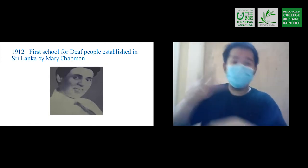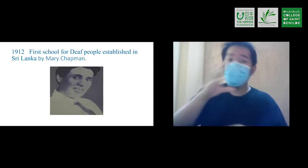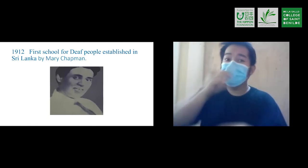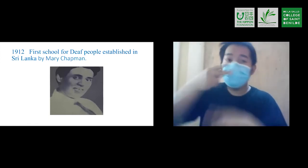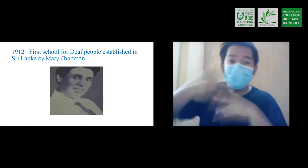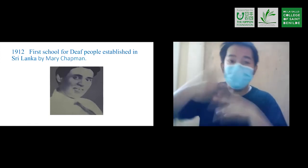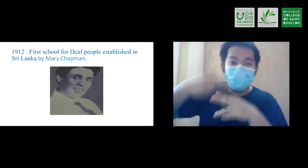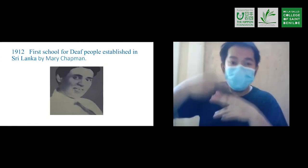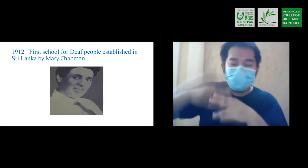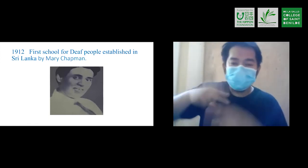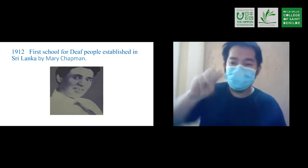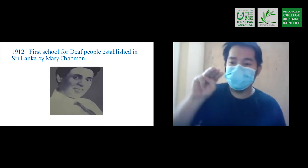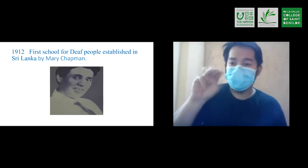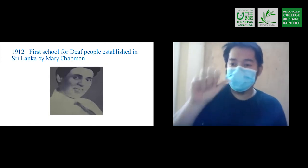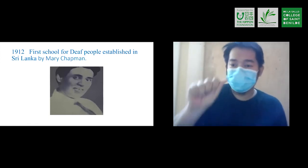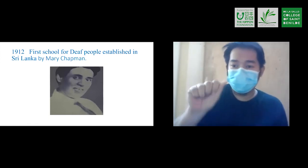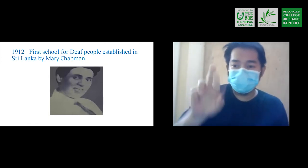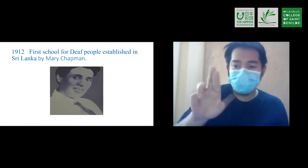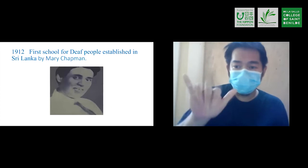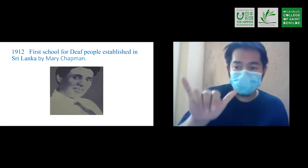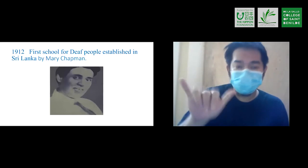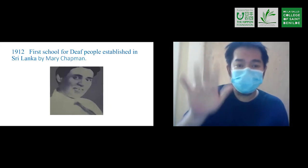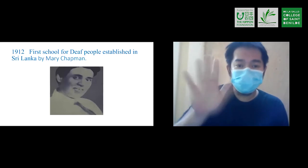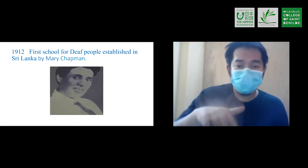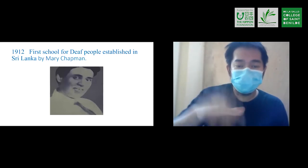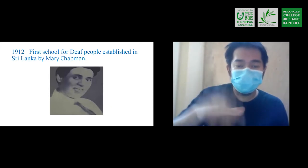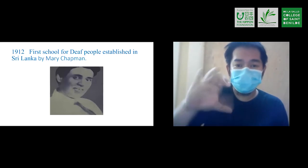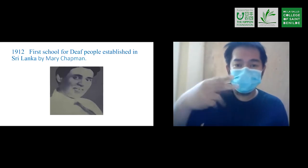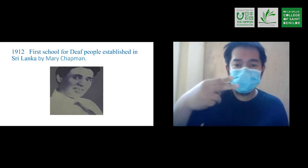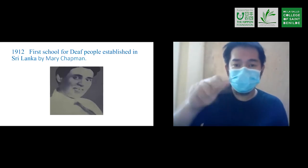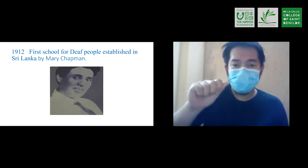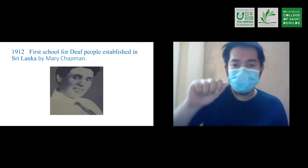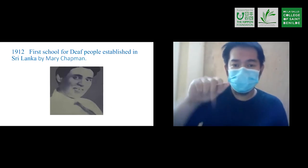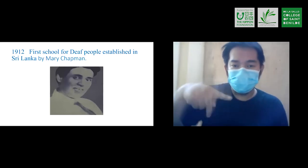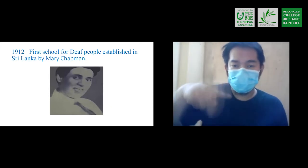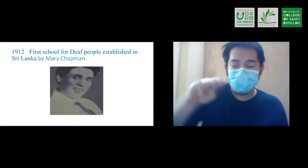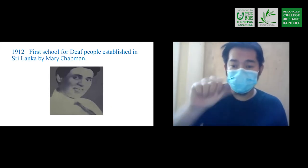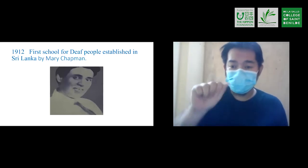the first deaf school in Mary